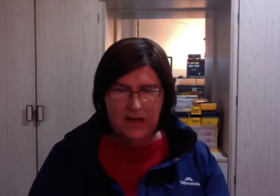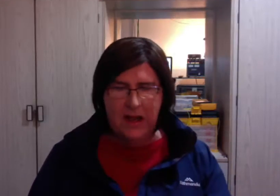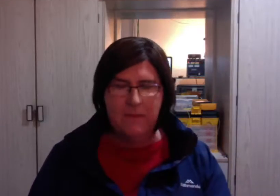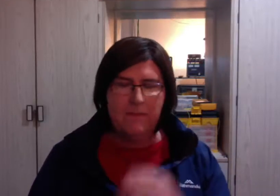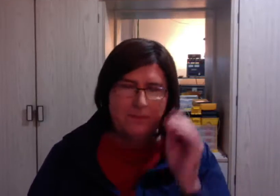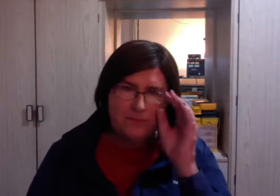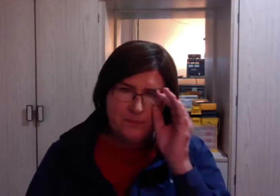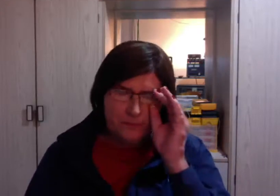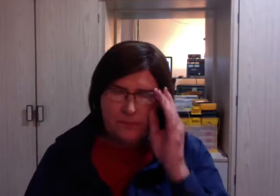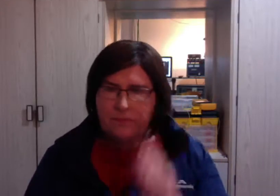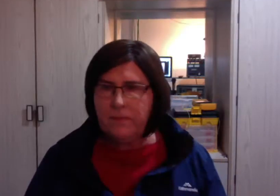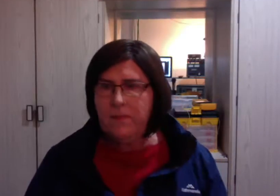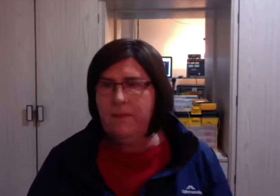camp.